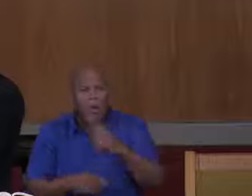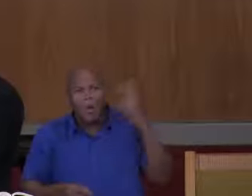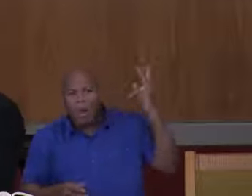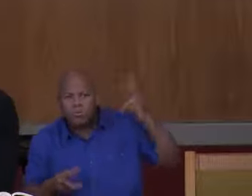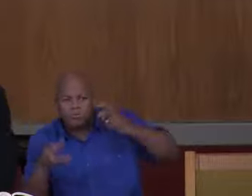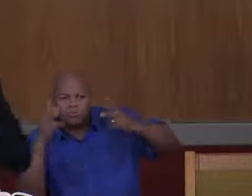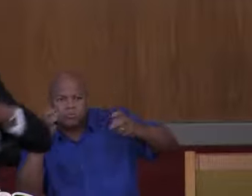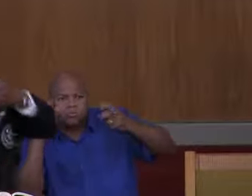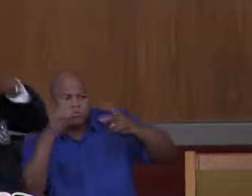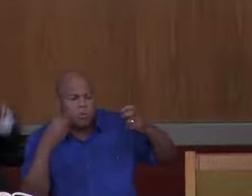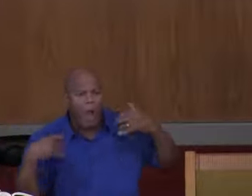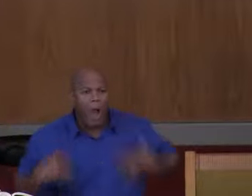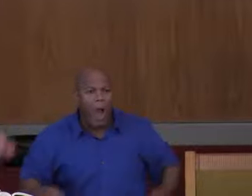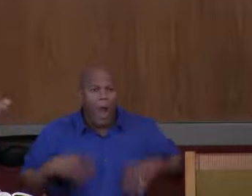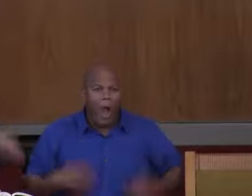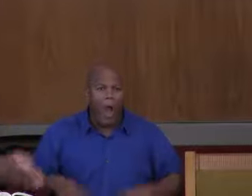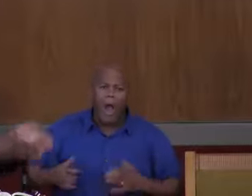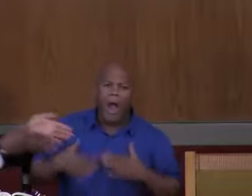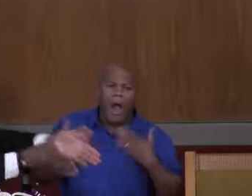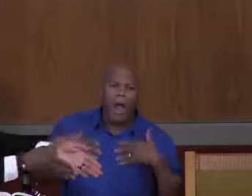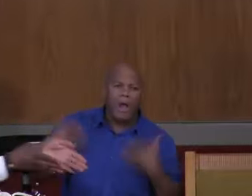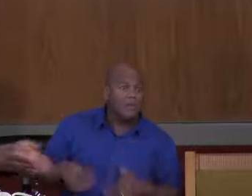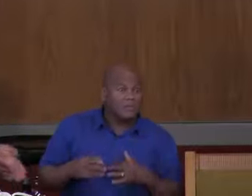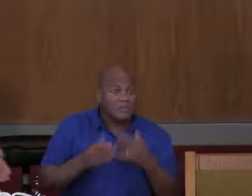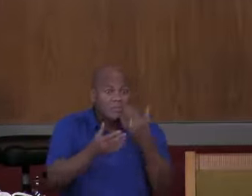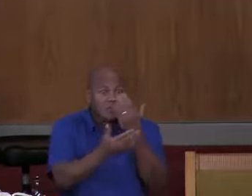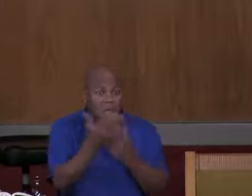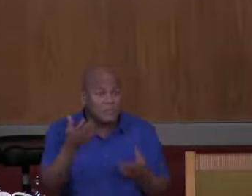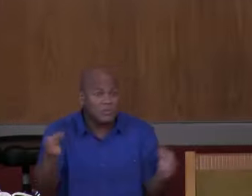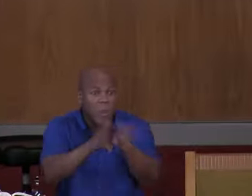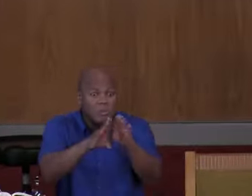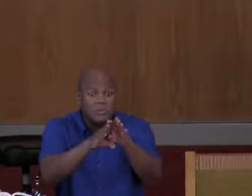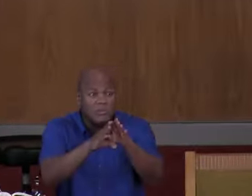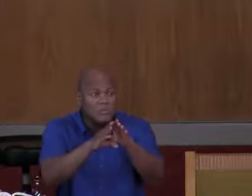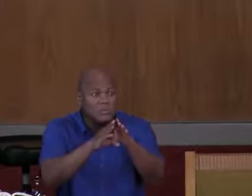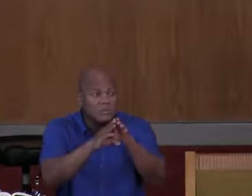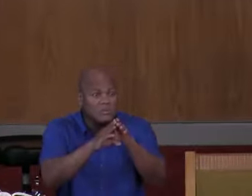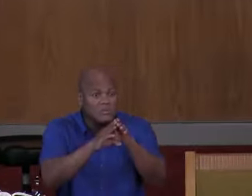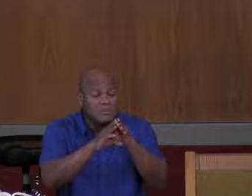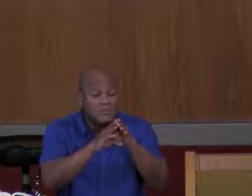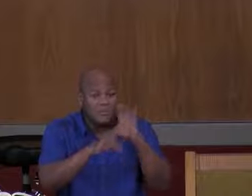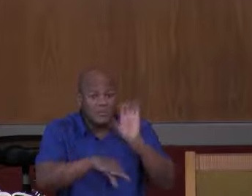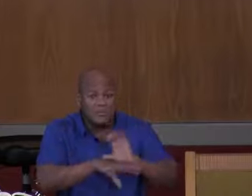be glad. When they close the church, some of y'all wasn't coming no way.